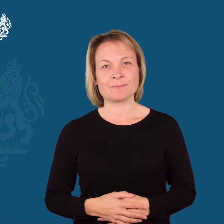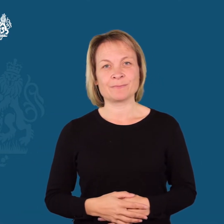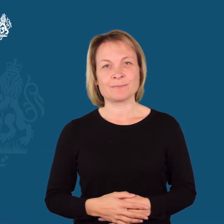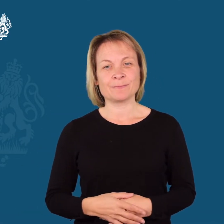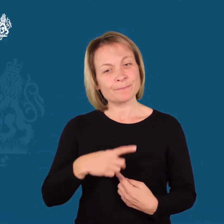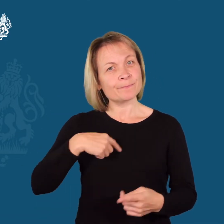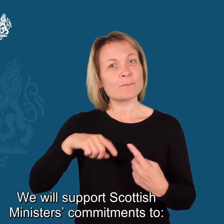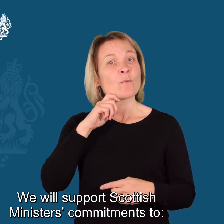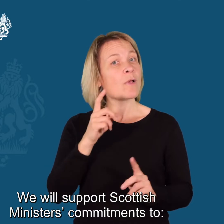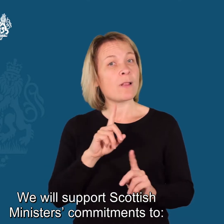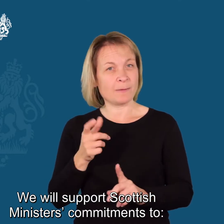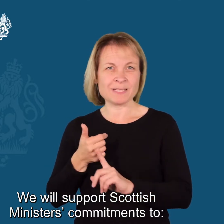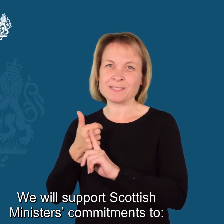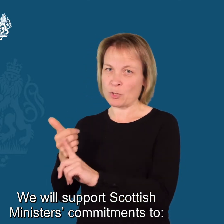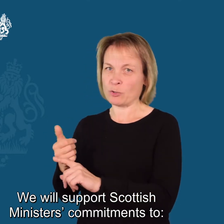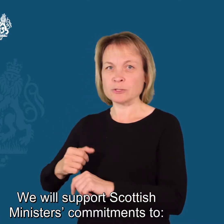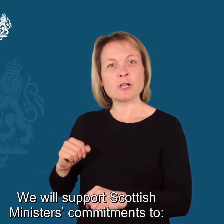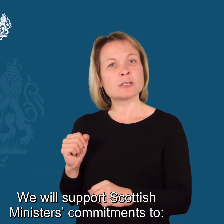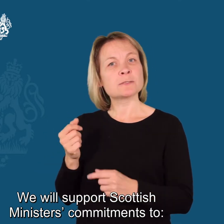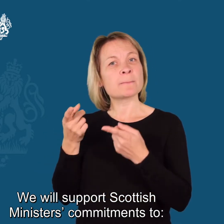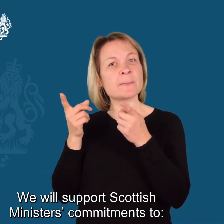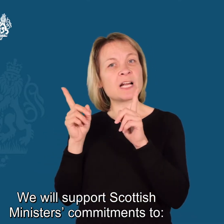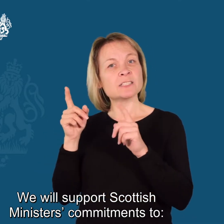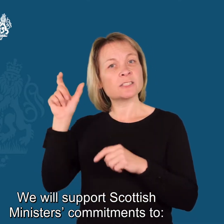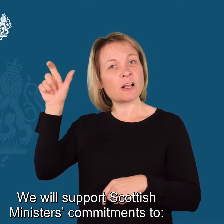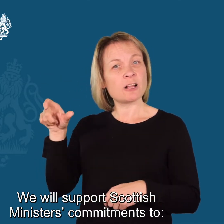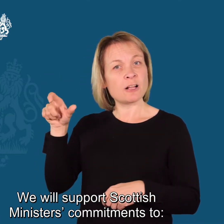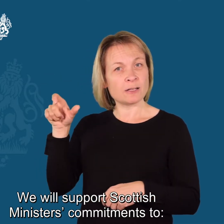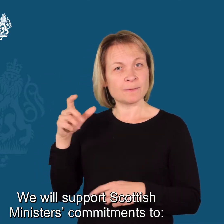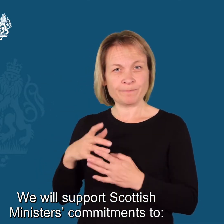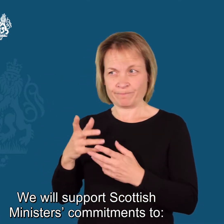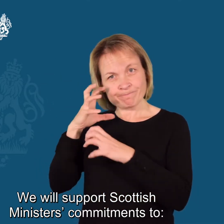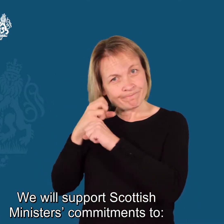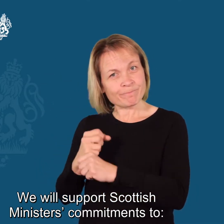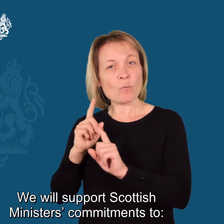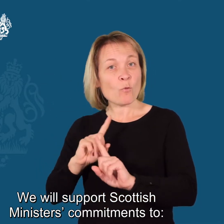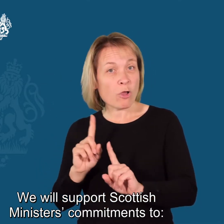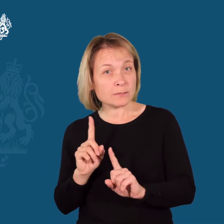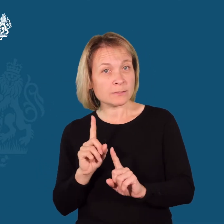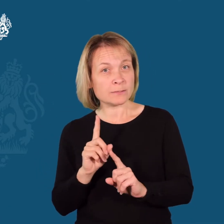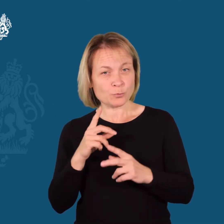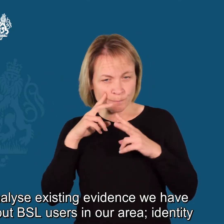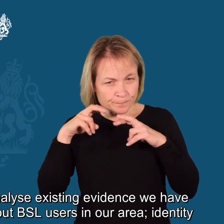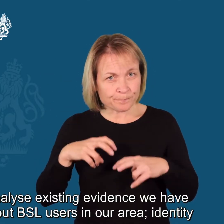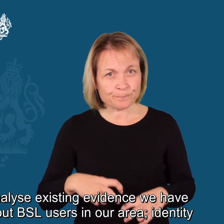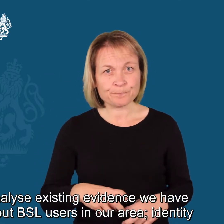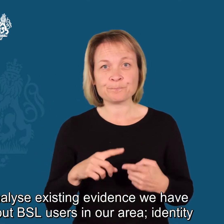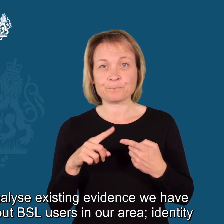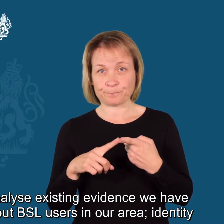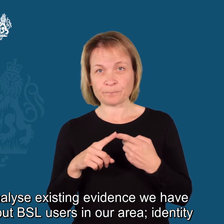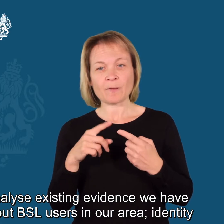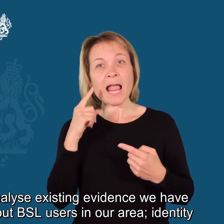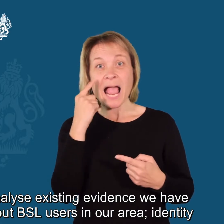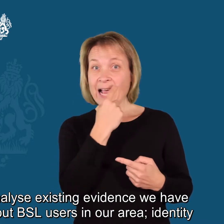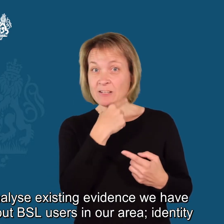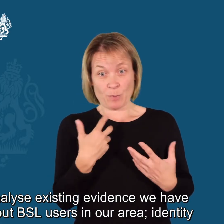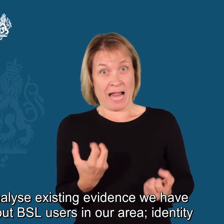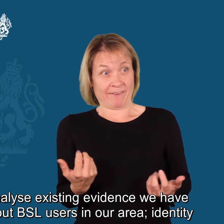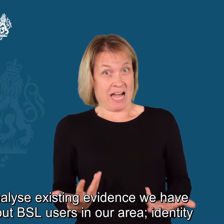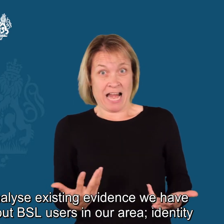We will support Scottish Ministers' commitments to analyse existing evidence we have about BSL users in our area,